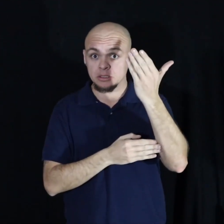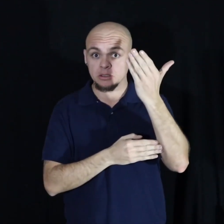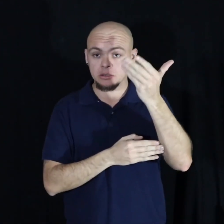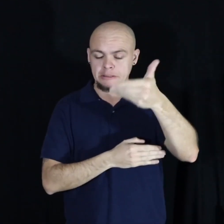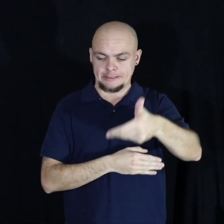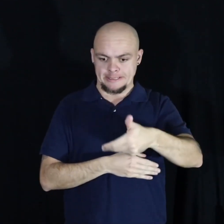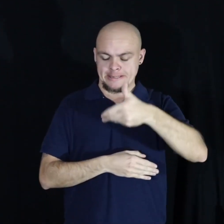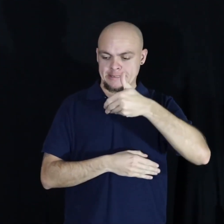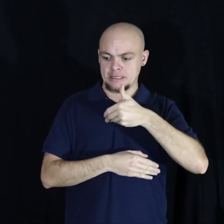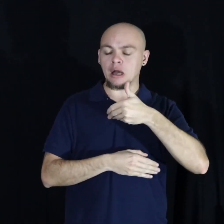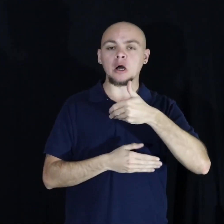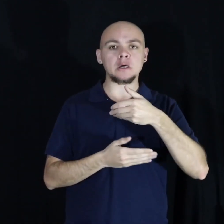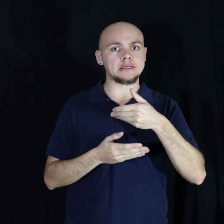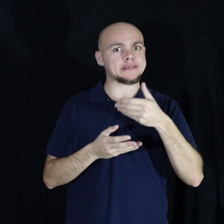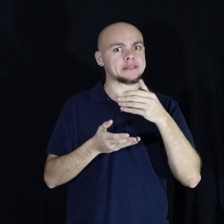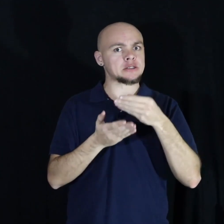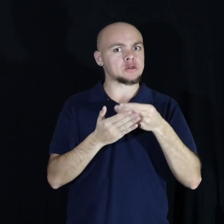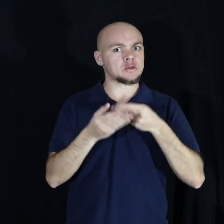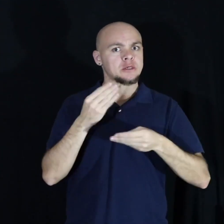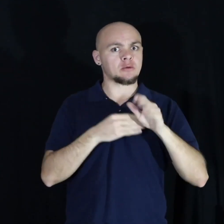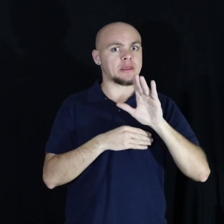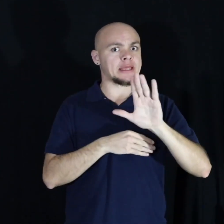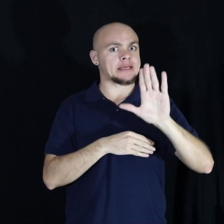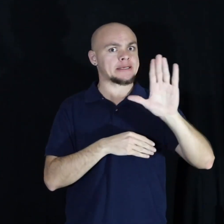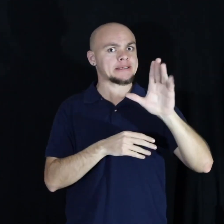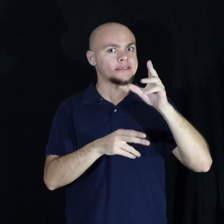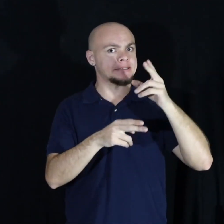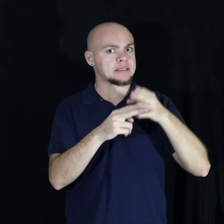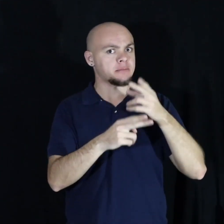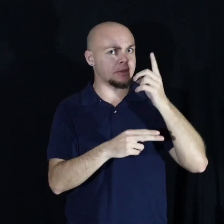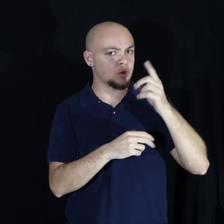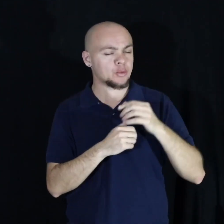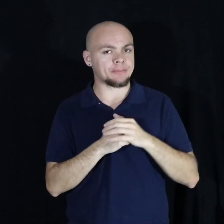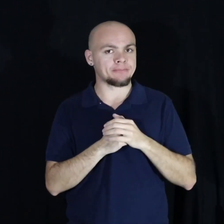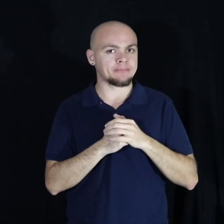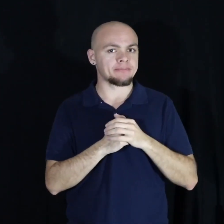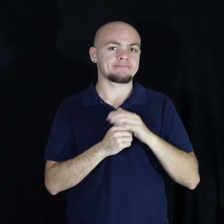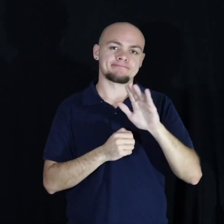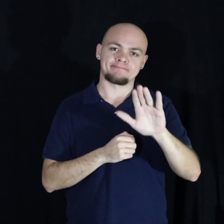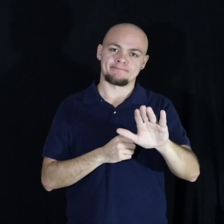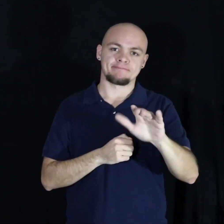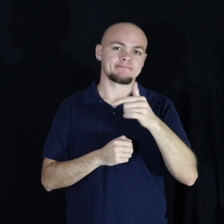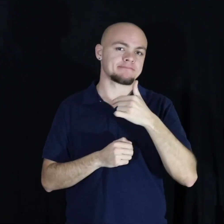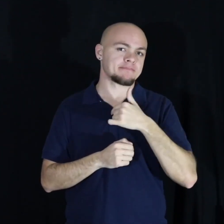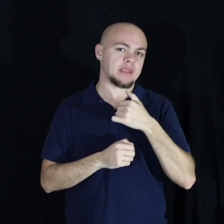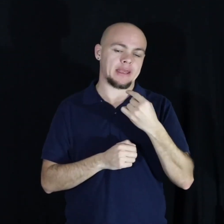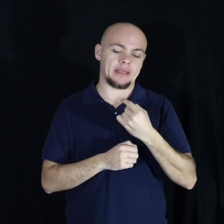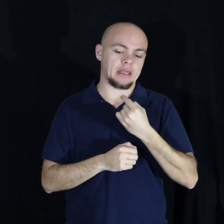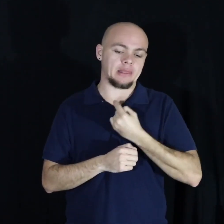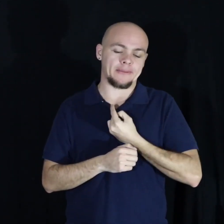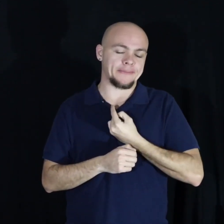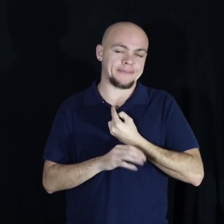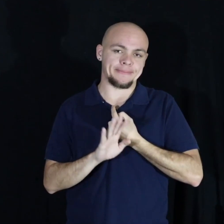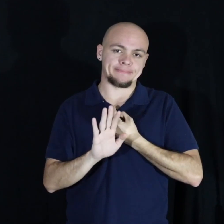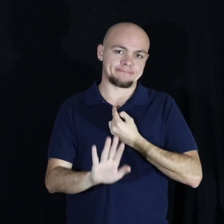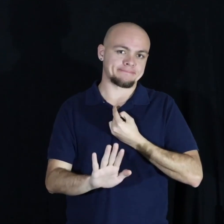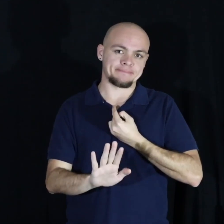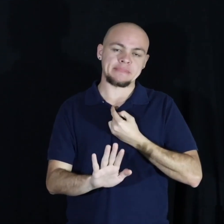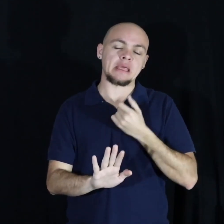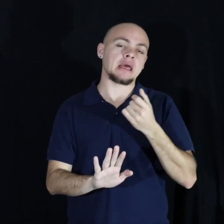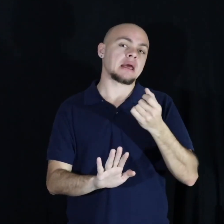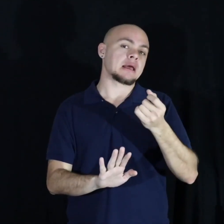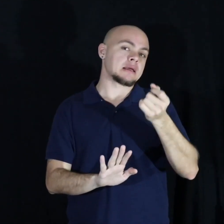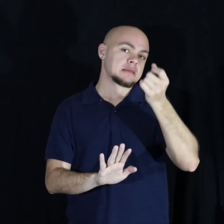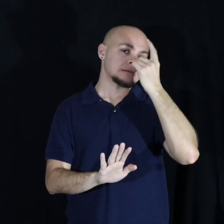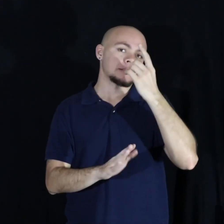memo from the cash manager with his name on it. Now, I know I am not alone in this. I know